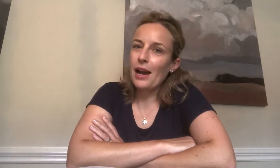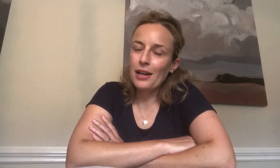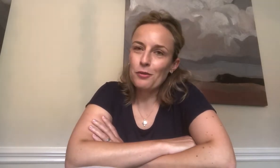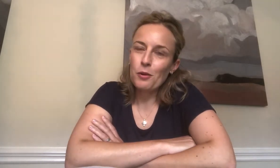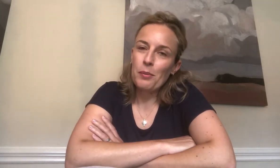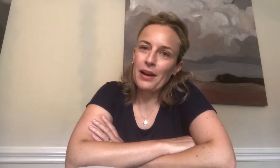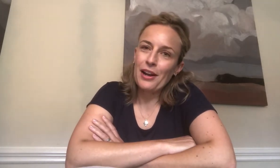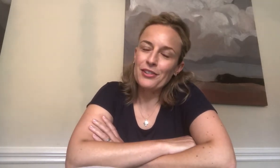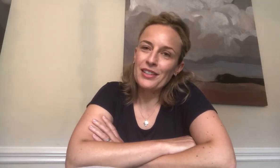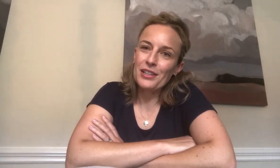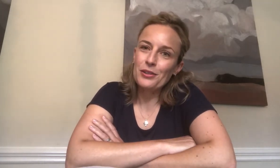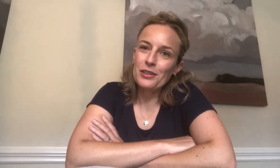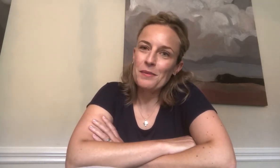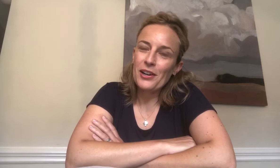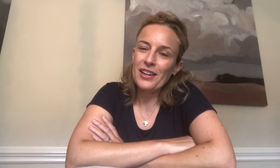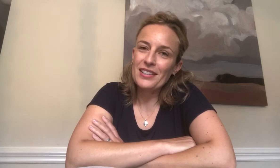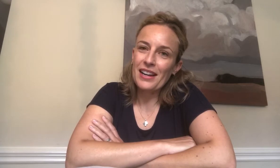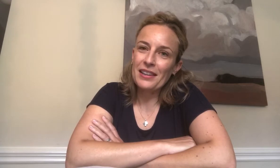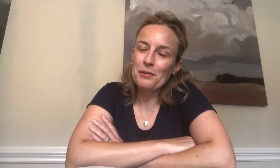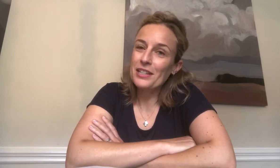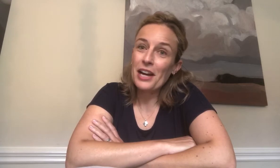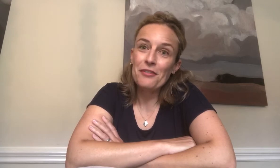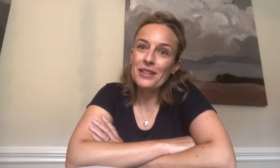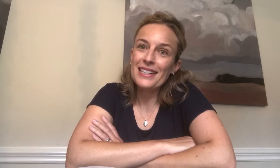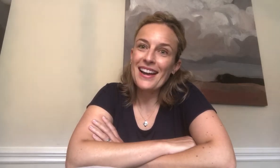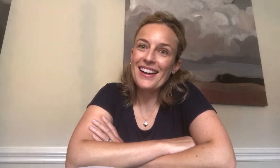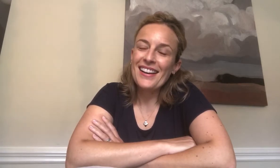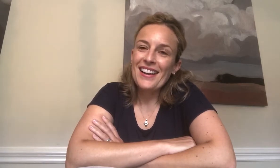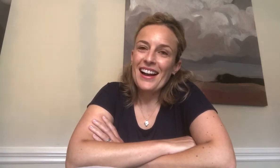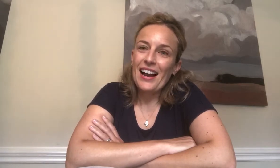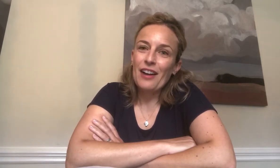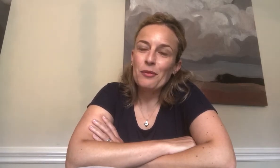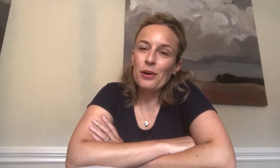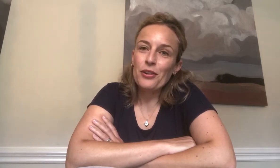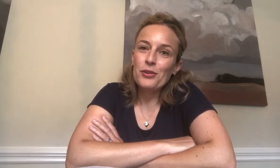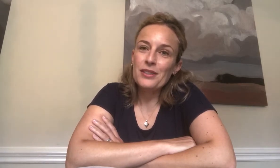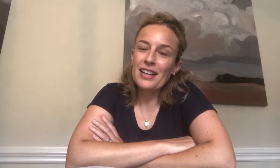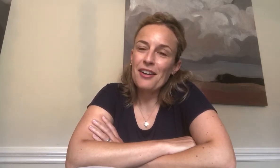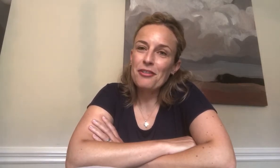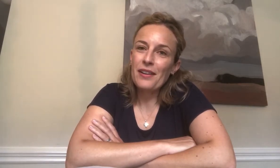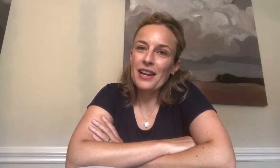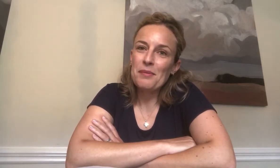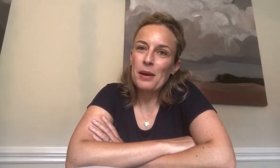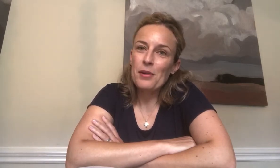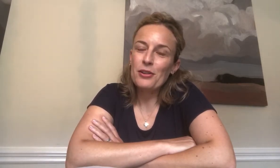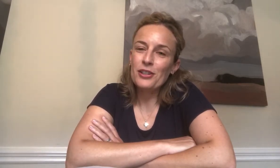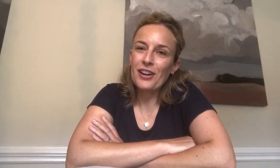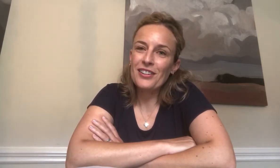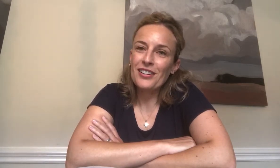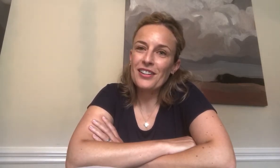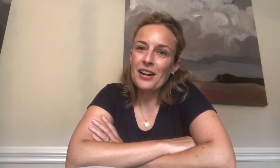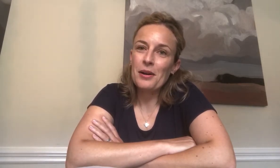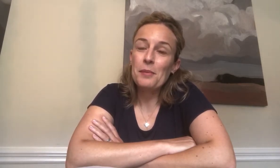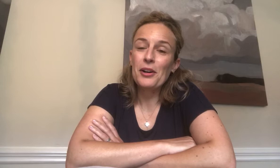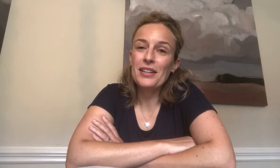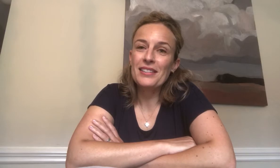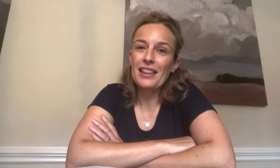I grew up in a house that used American Sign Language every day. I have a brother who's deaf, and my mother taught American Sign Language at